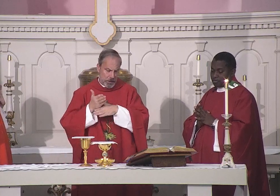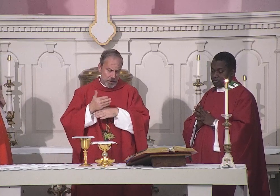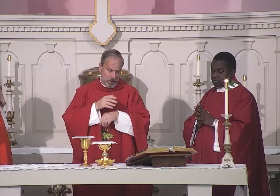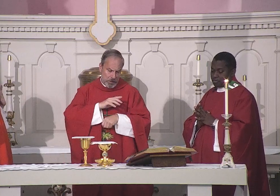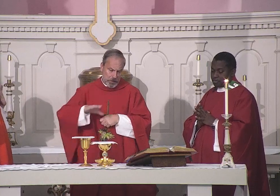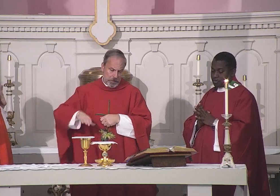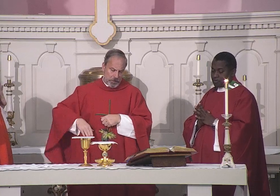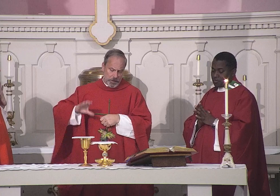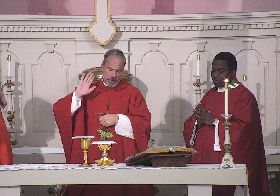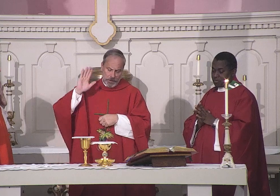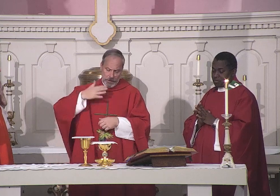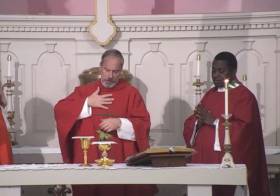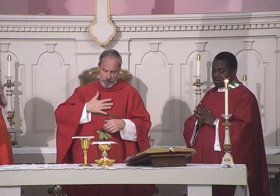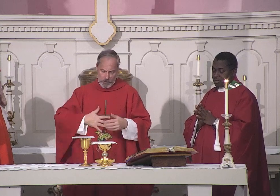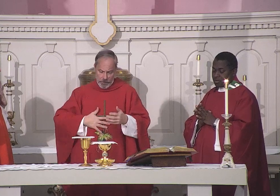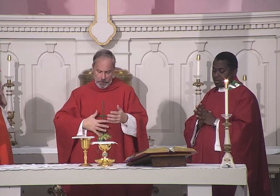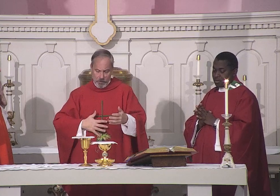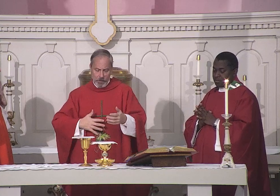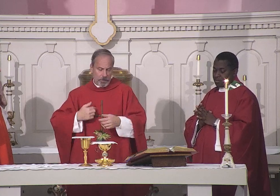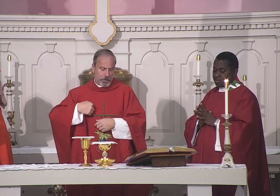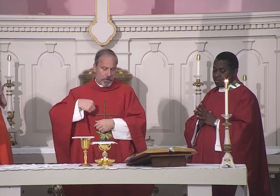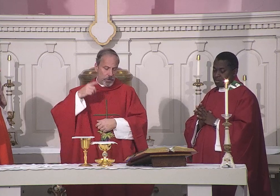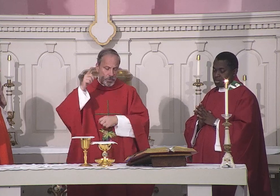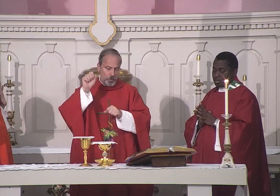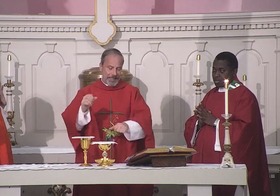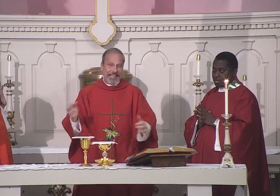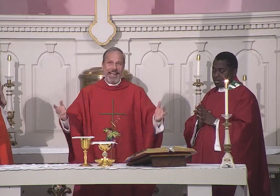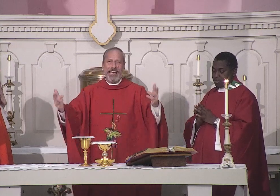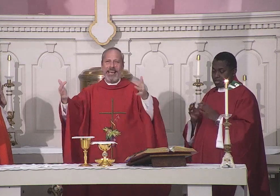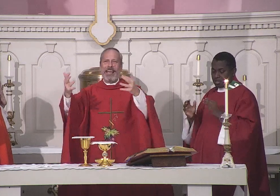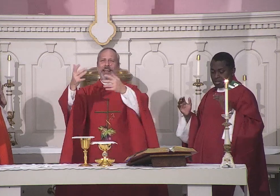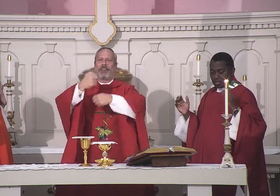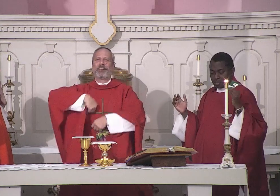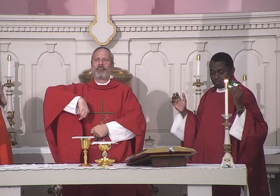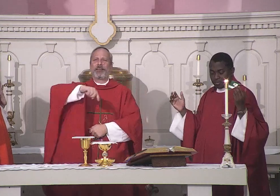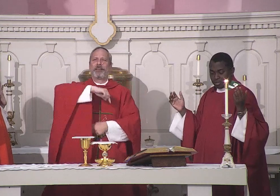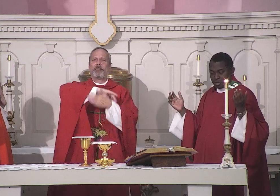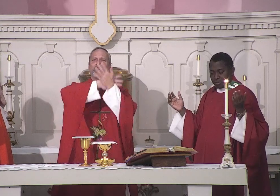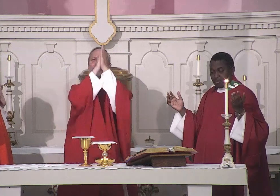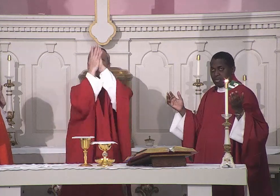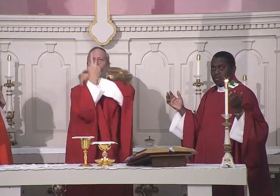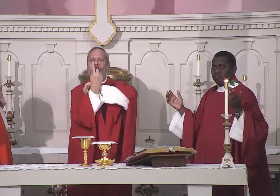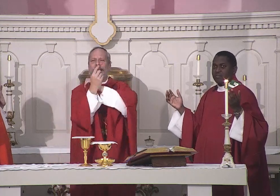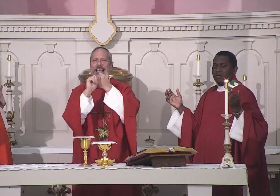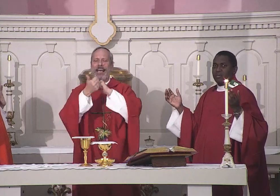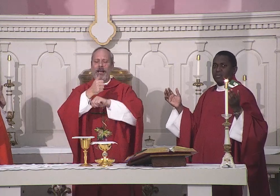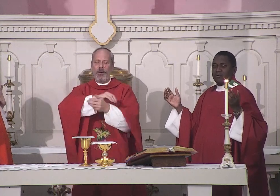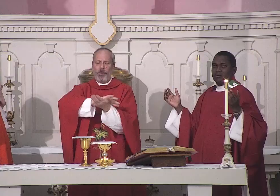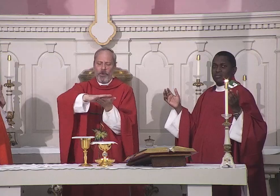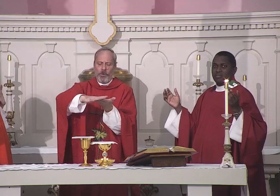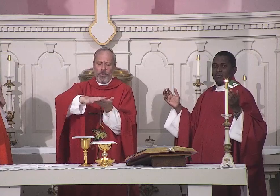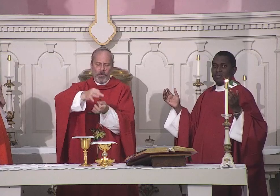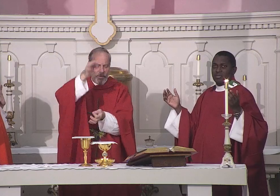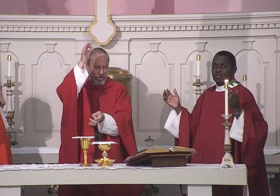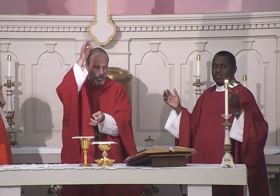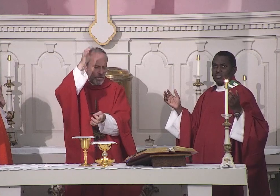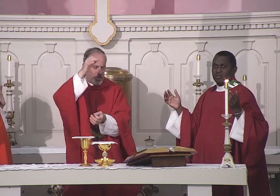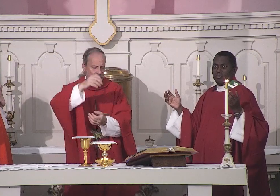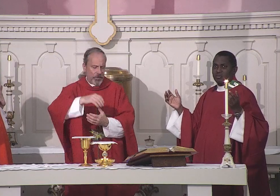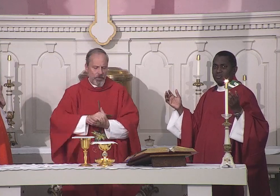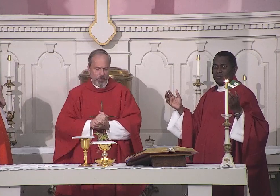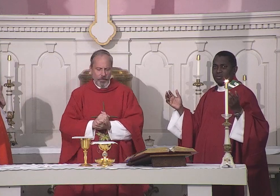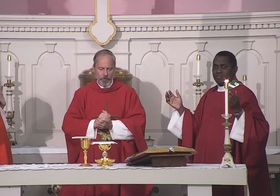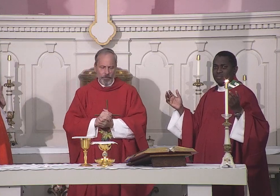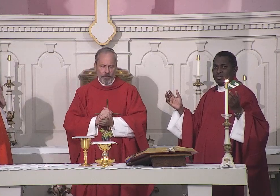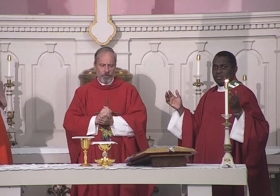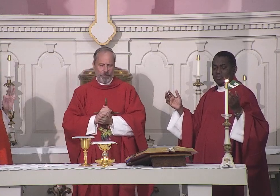and minister to you. Humbly we pray that, partaking of the body and blood of Christ, we may be gathered